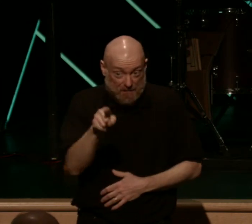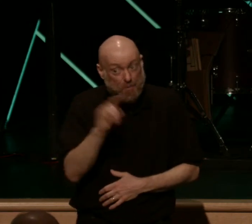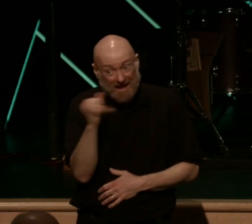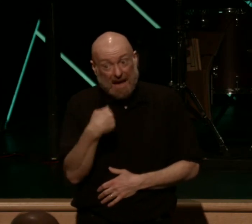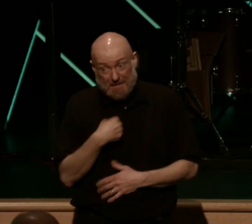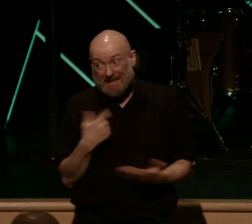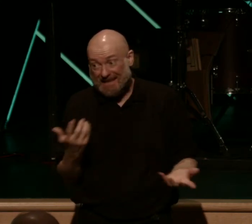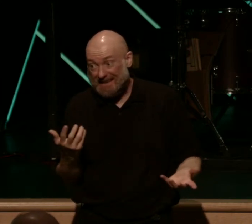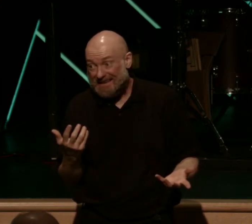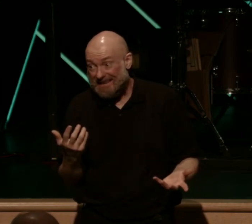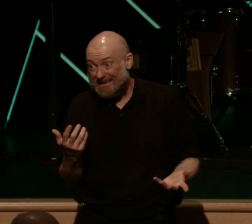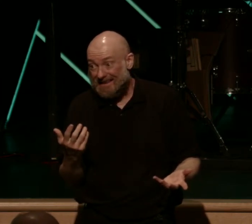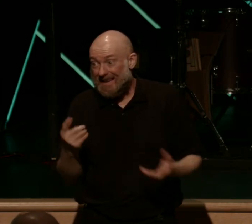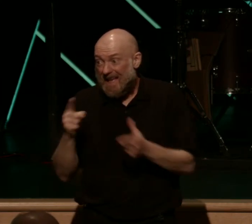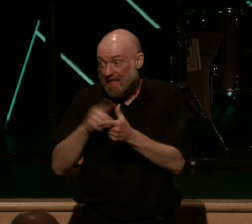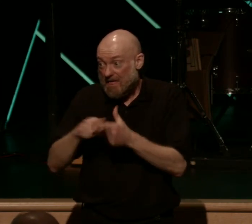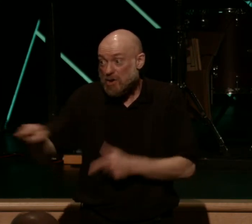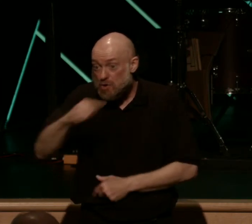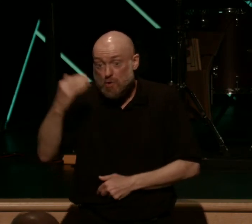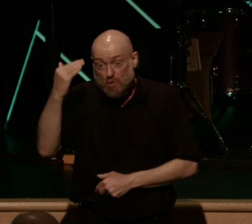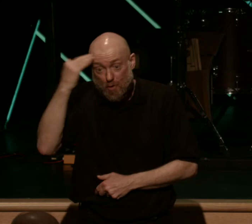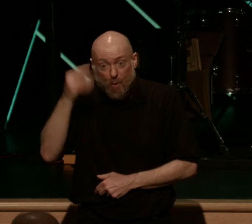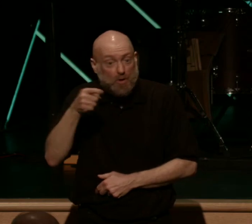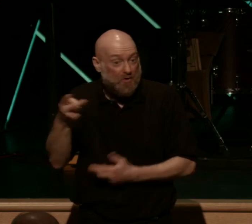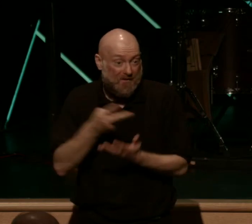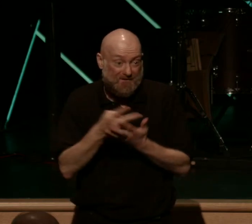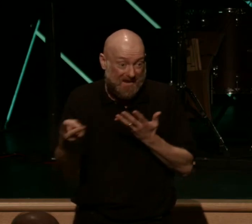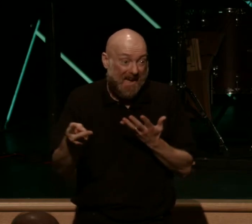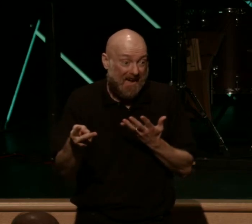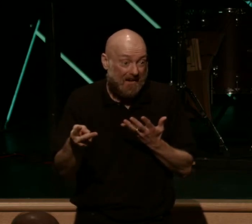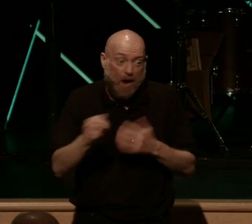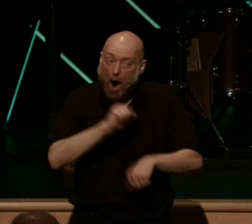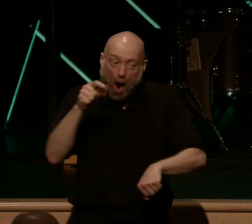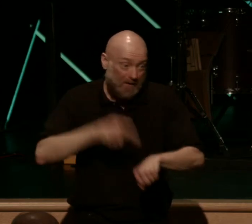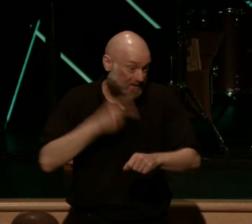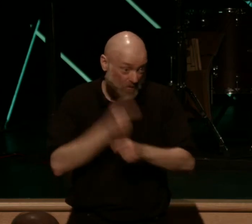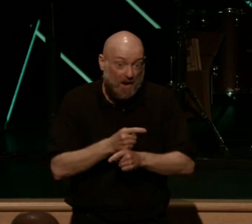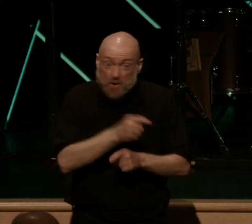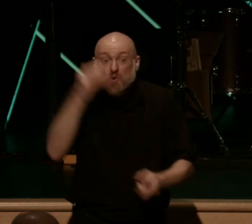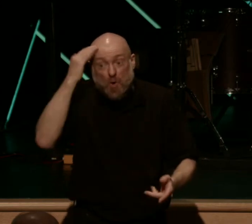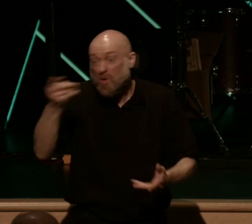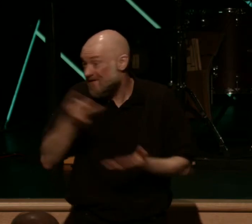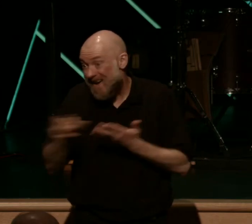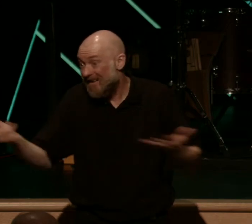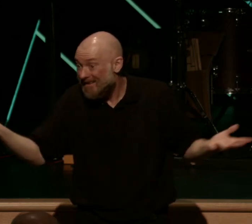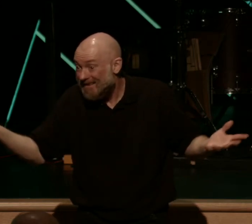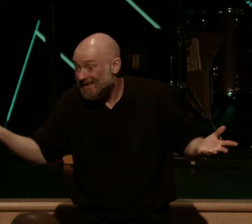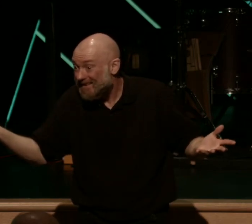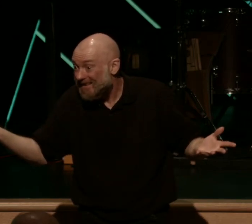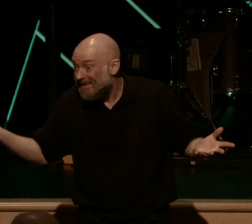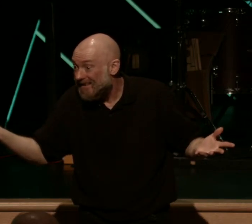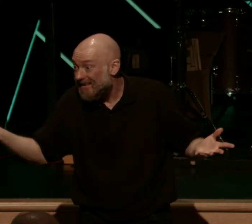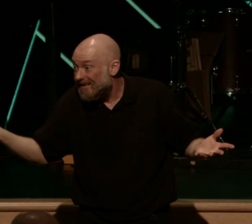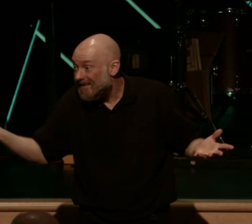anything like me, then you know that you fail at this all the time.